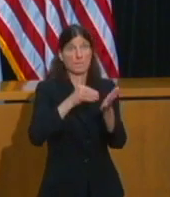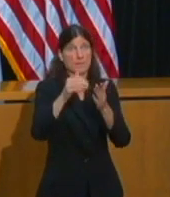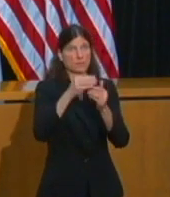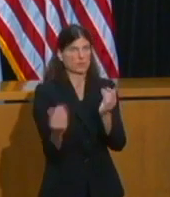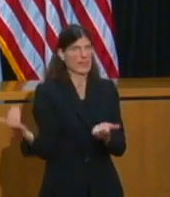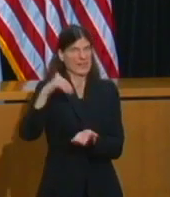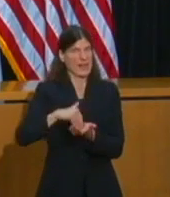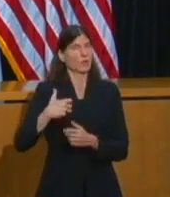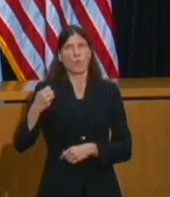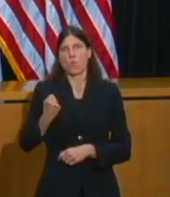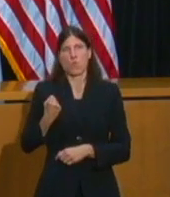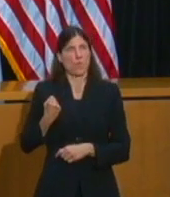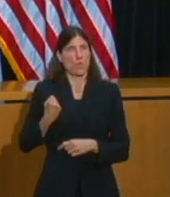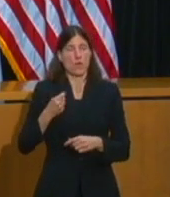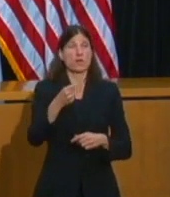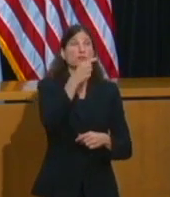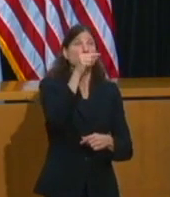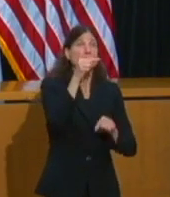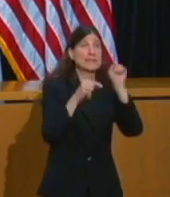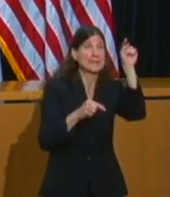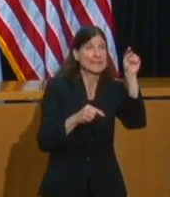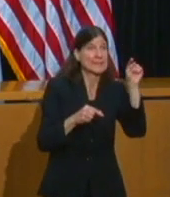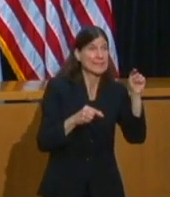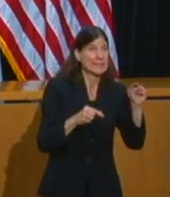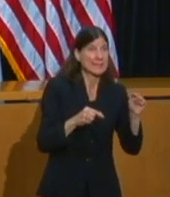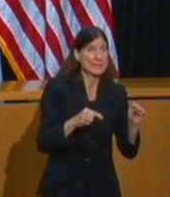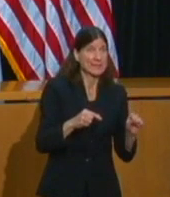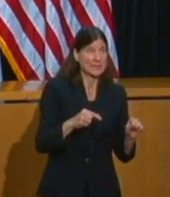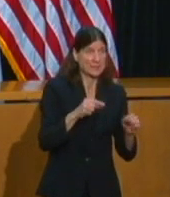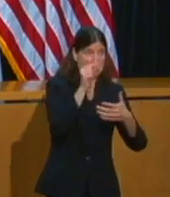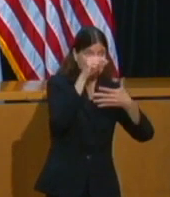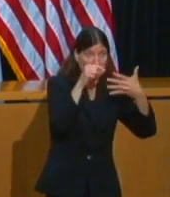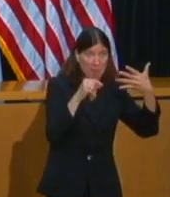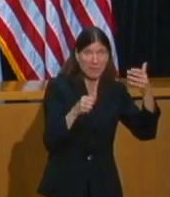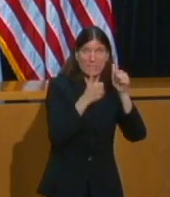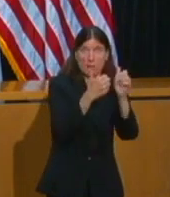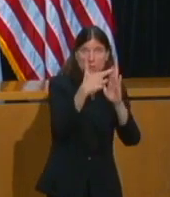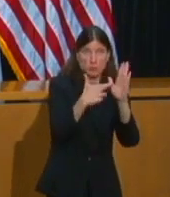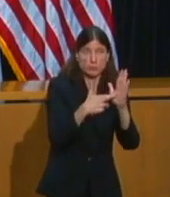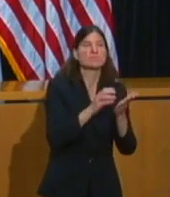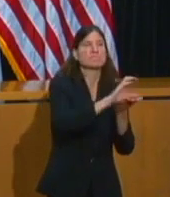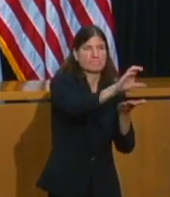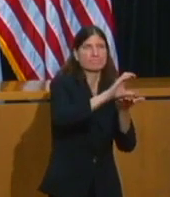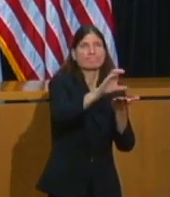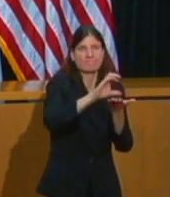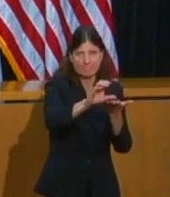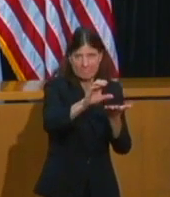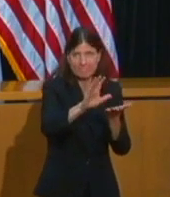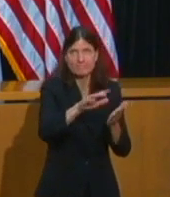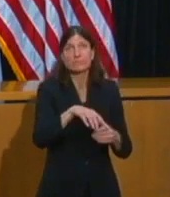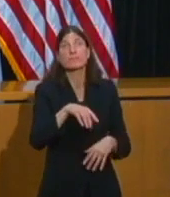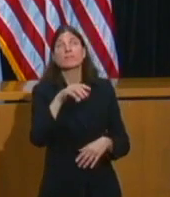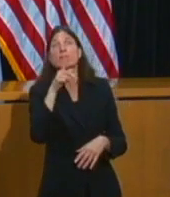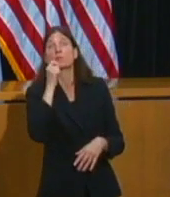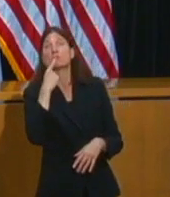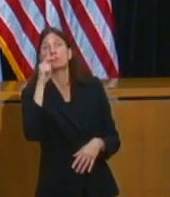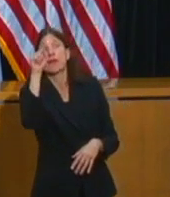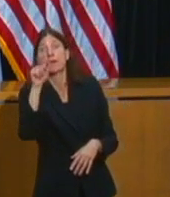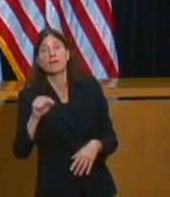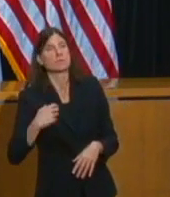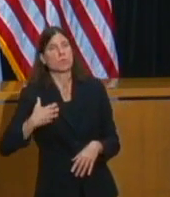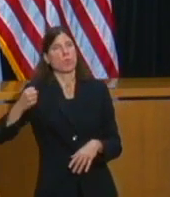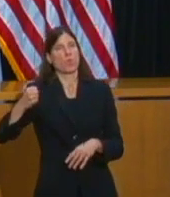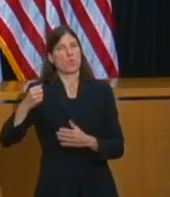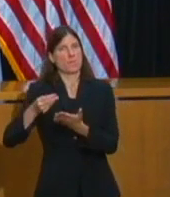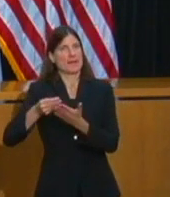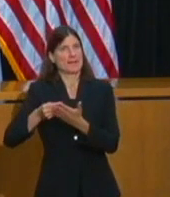and residents needed to be tested, and we defined that as 90% of residents and 90% of staff. And